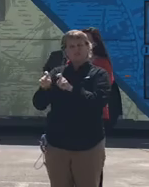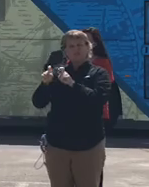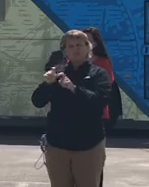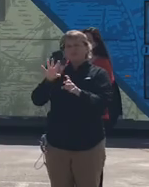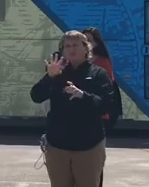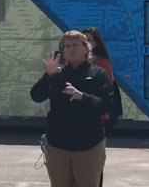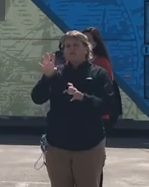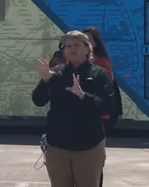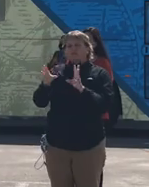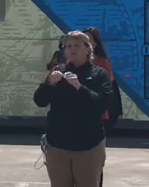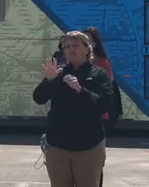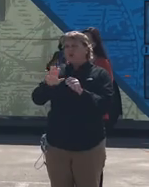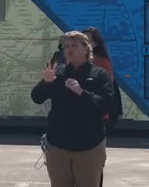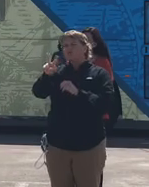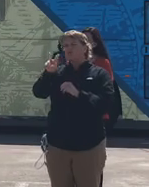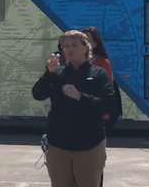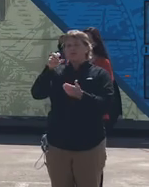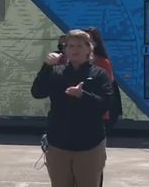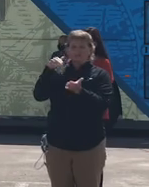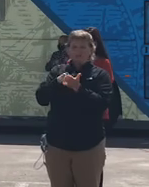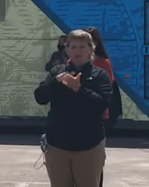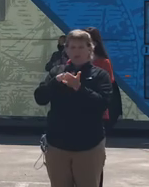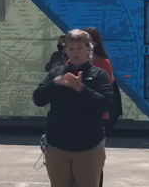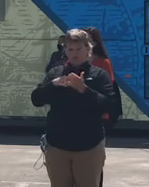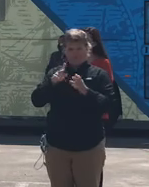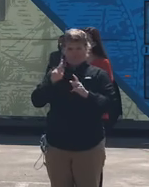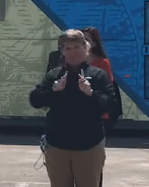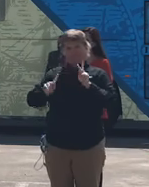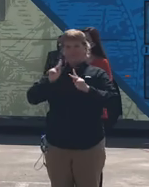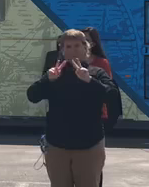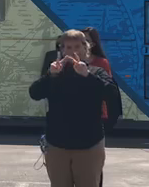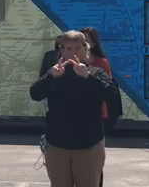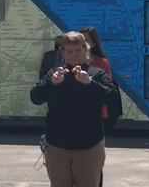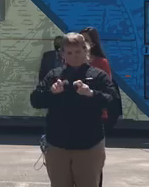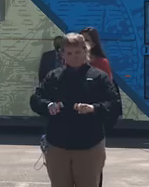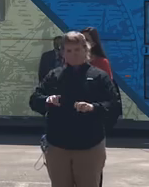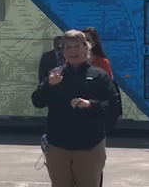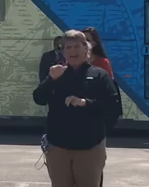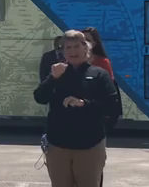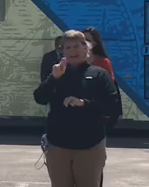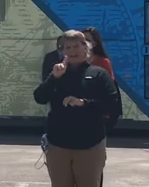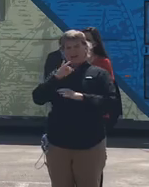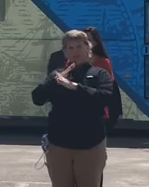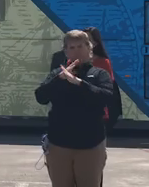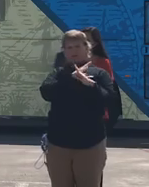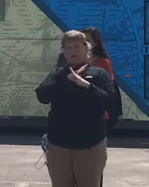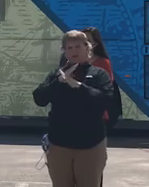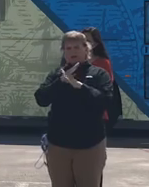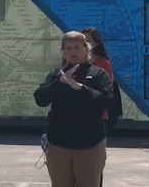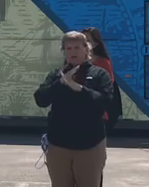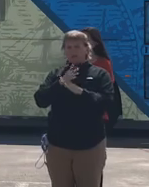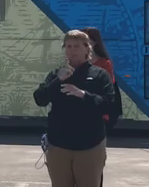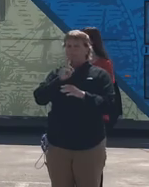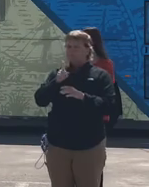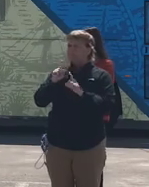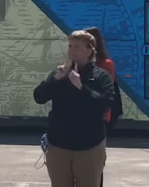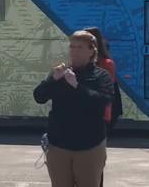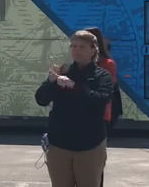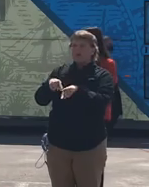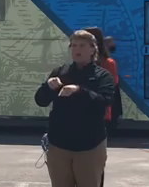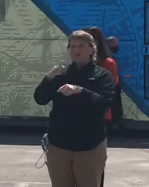what it will do is it will tell people whether they've developed the antibodies within a 15-minute time frame. You saw